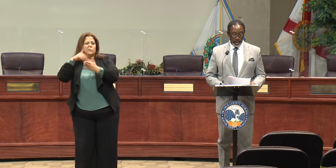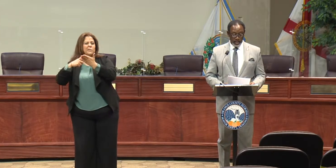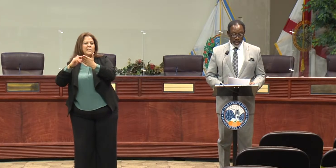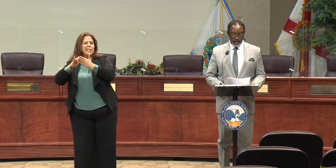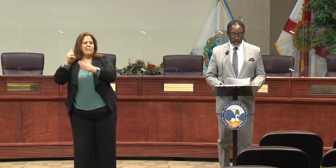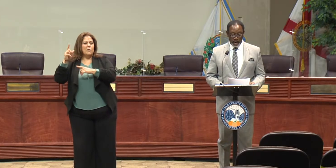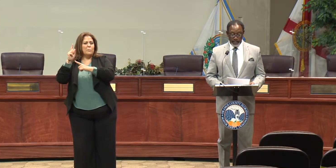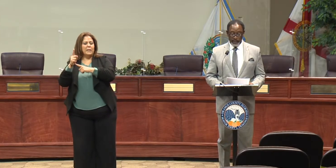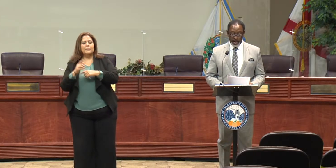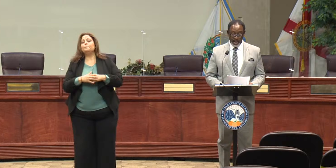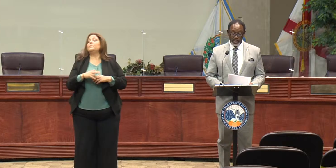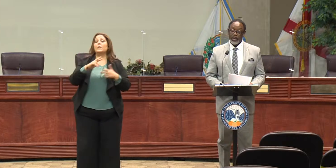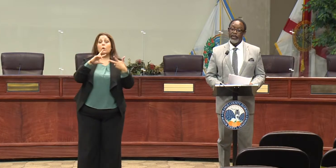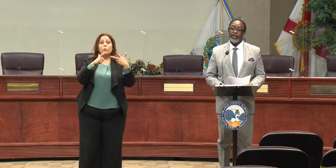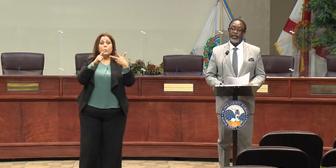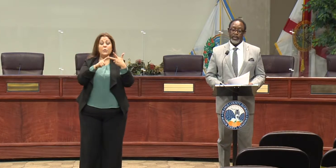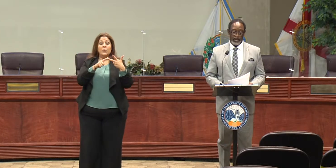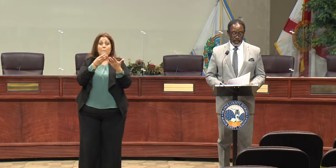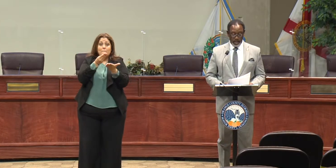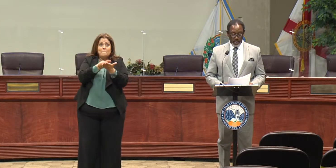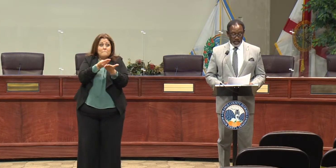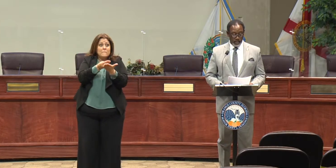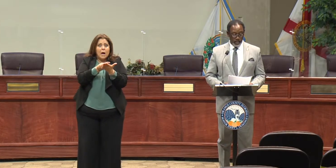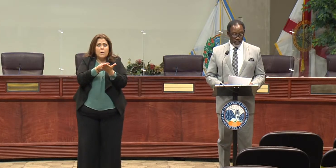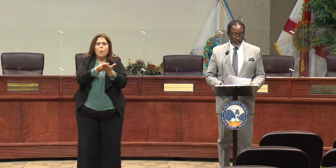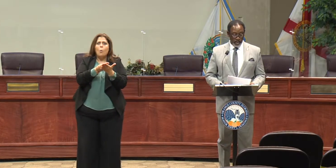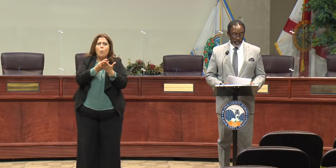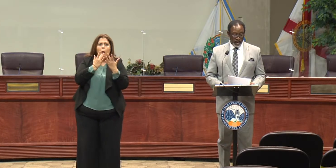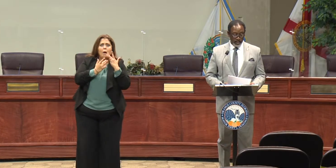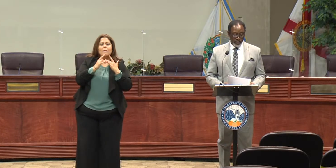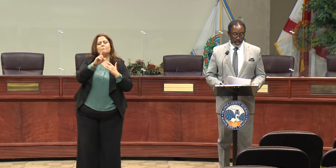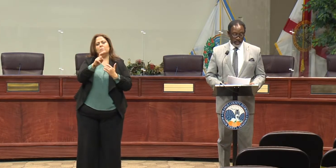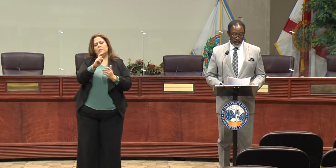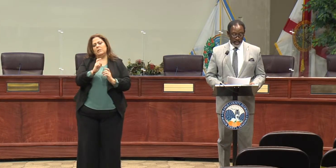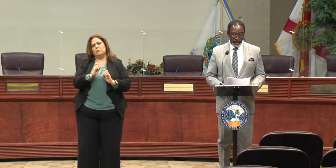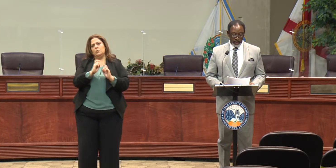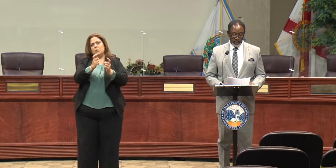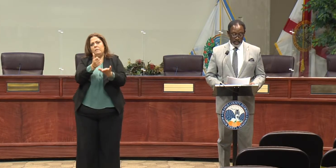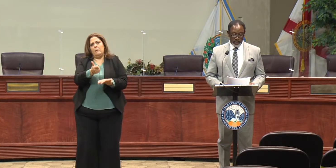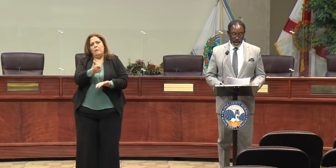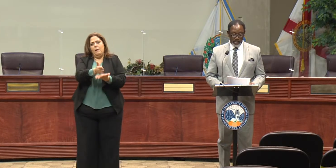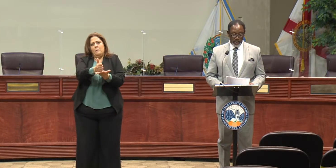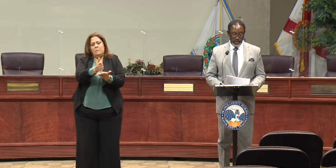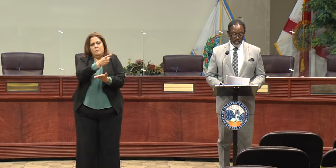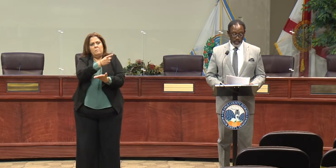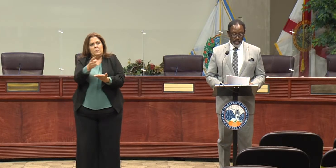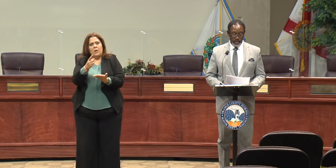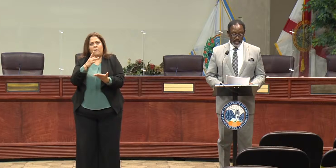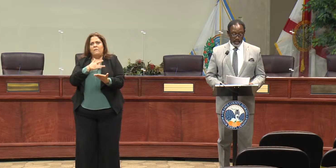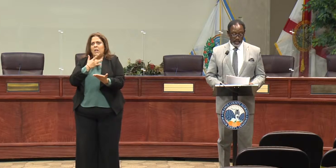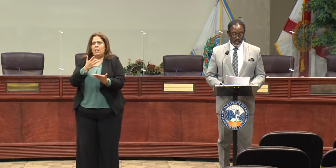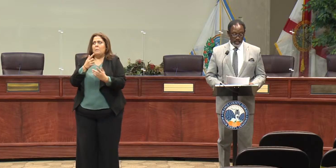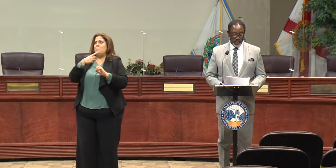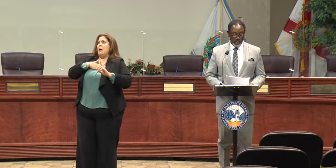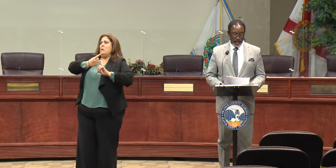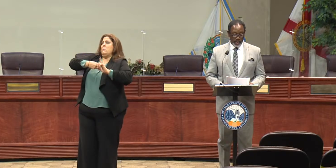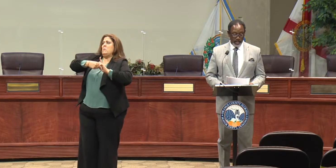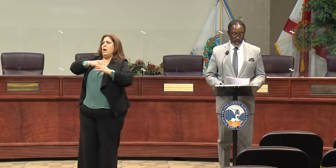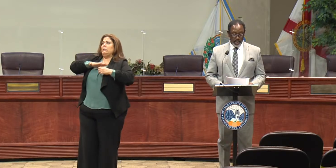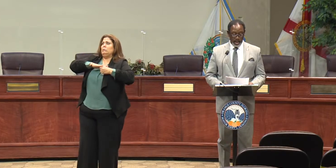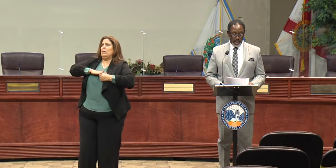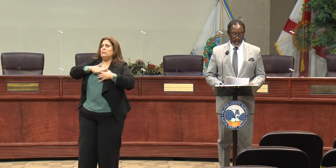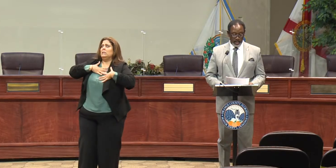three, continue to offer financial assistance to rent-stressed residents through our emergency rental assistance